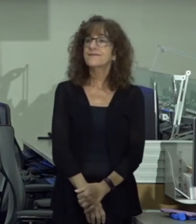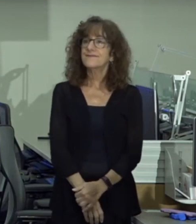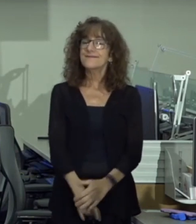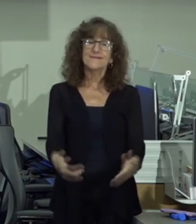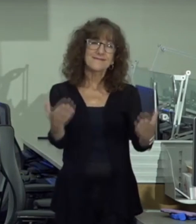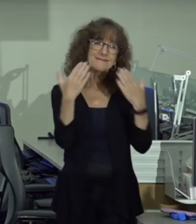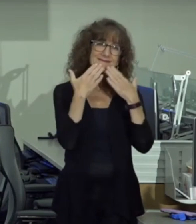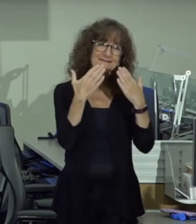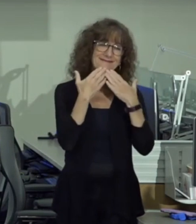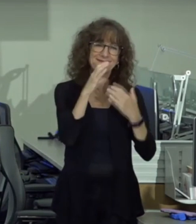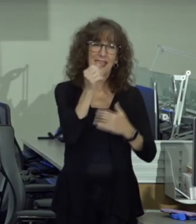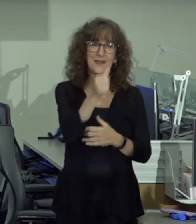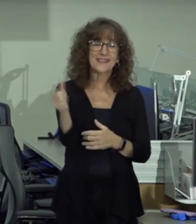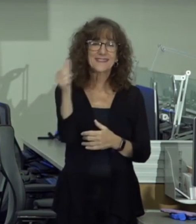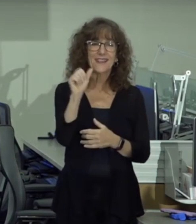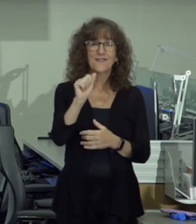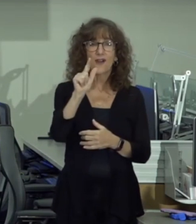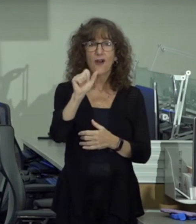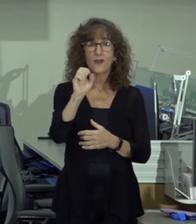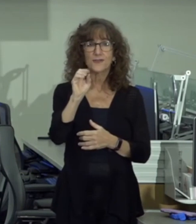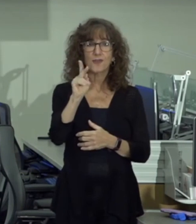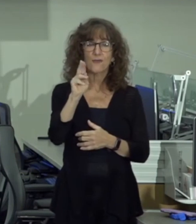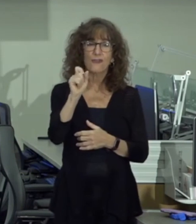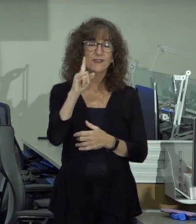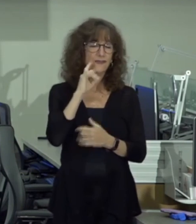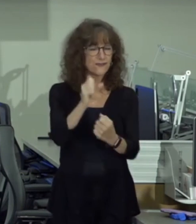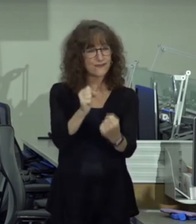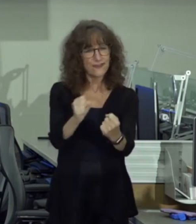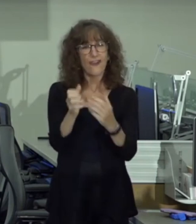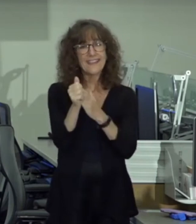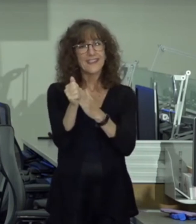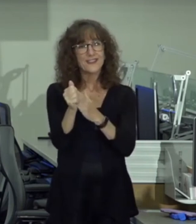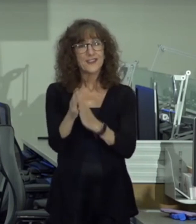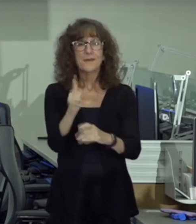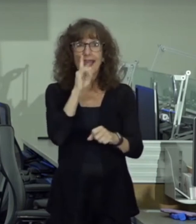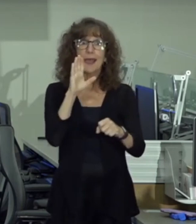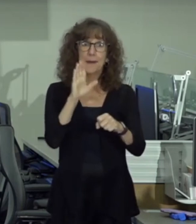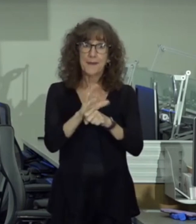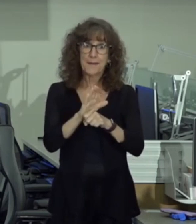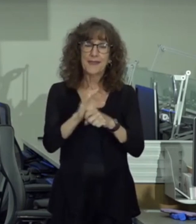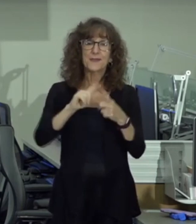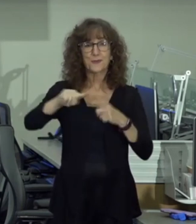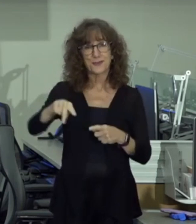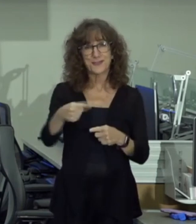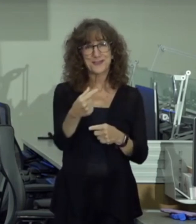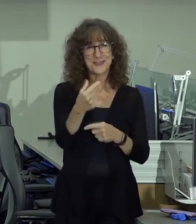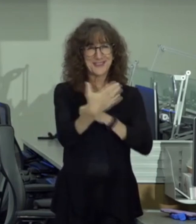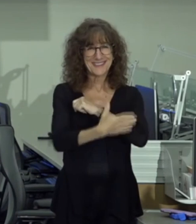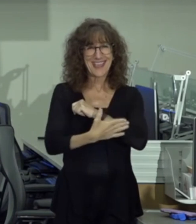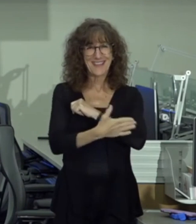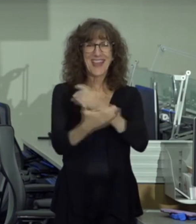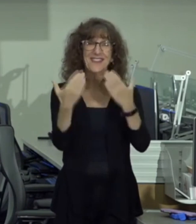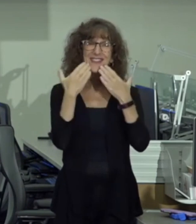I want to thank you, County Executive Also Brooks, for your steadfast leadership and commitment to Prince George's County.